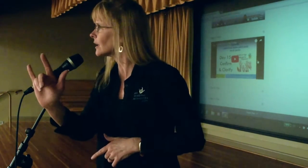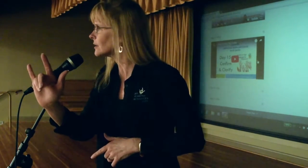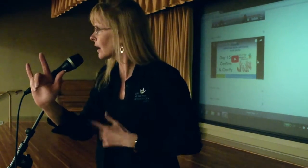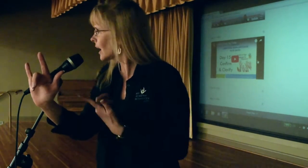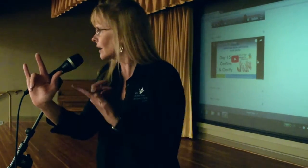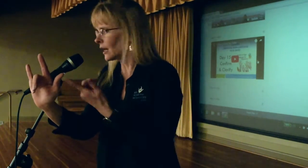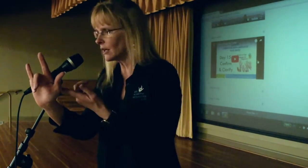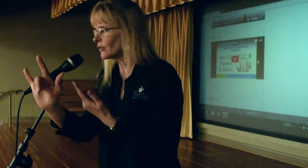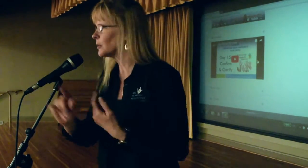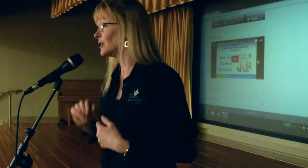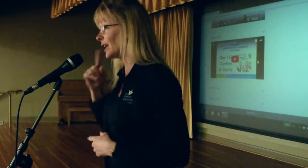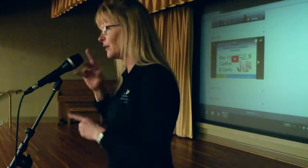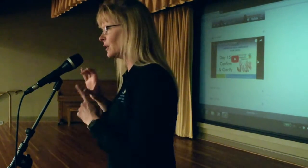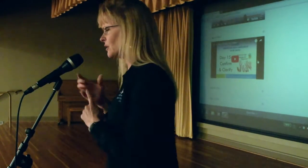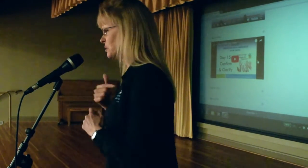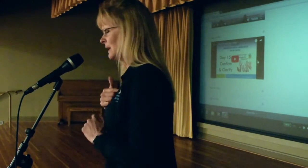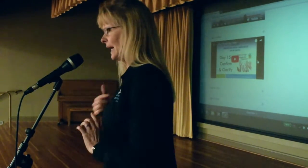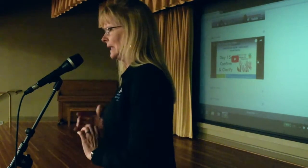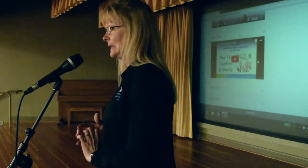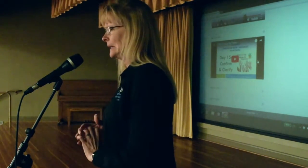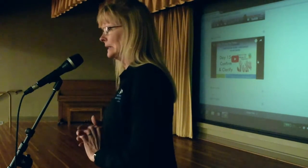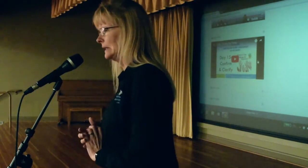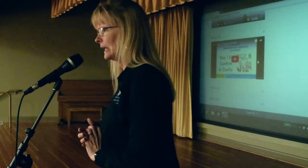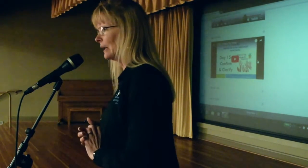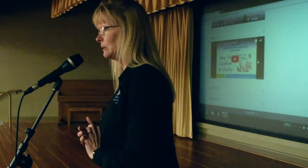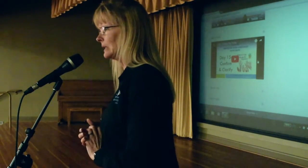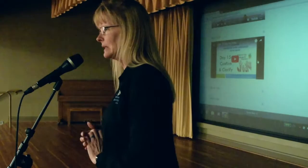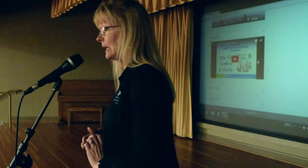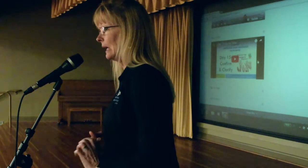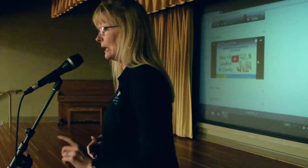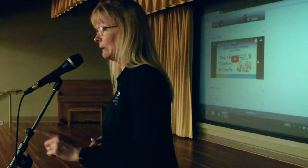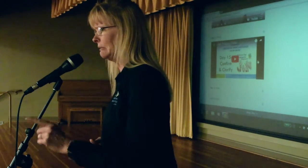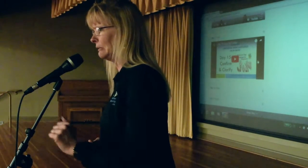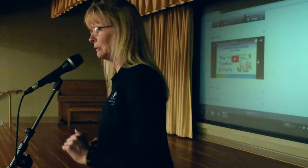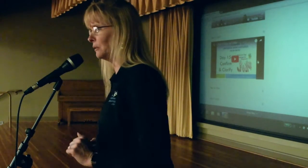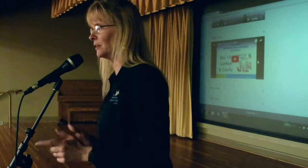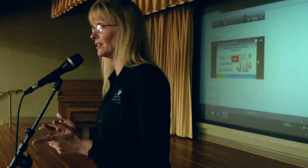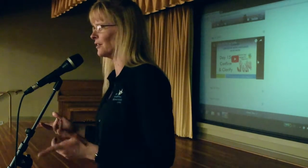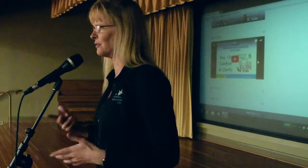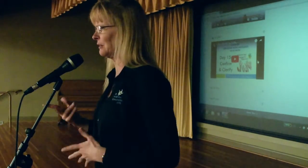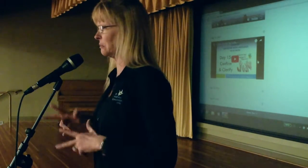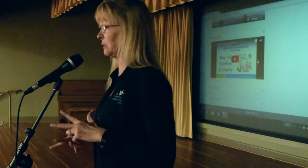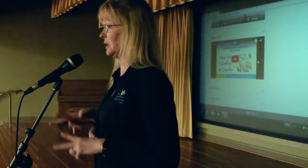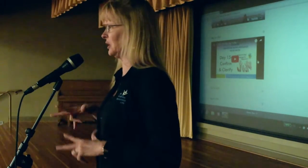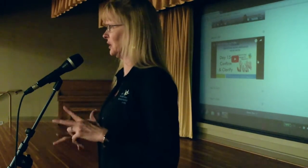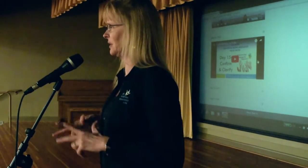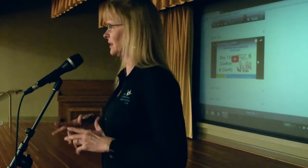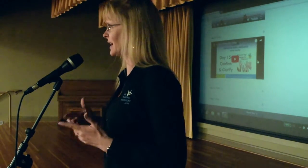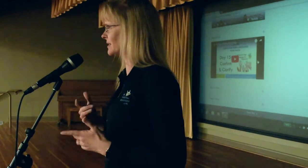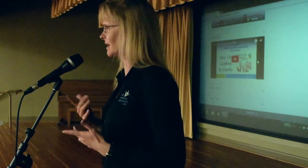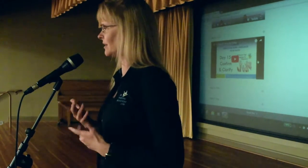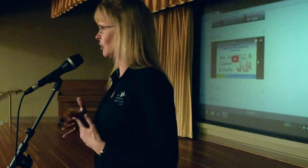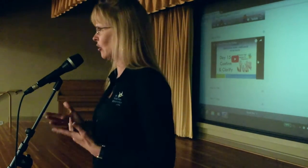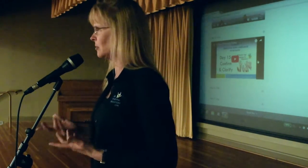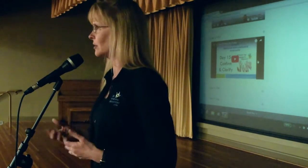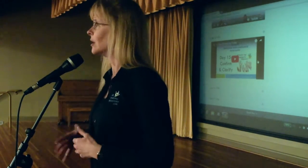Yeah, I love her, but in hearing culture we're like, I don't want to say I love you, you know, it feels weird, that's not normal.